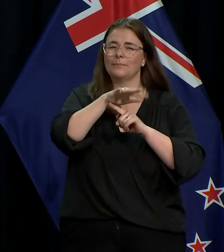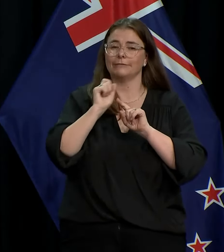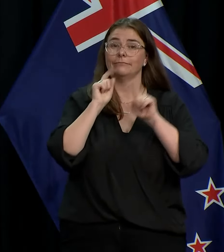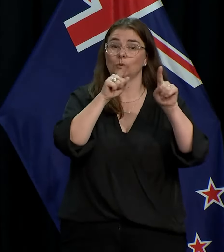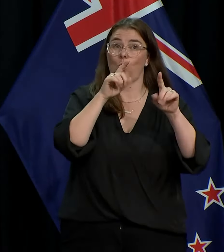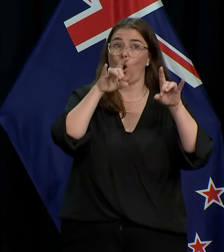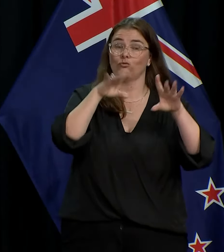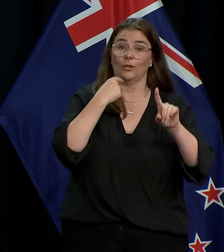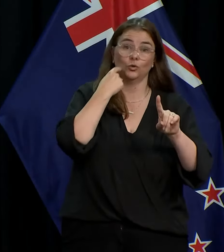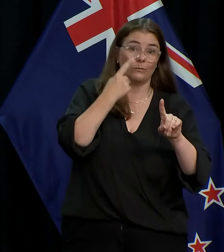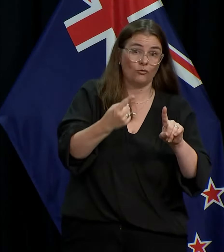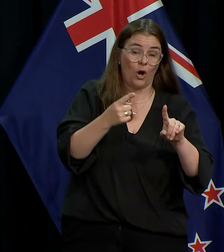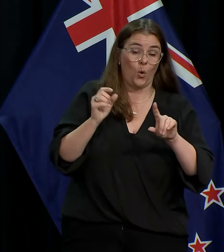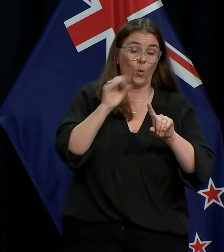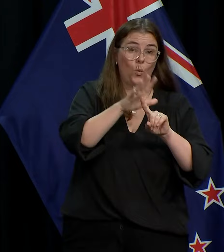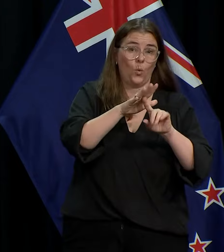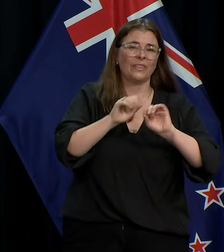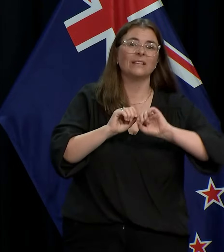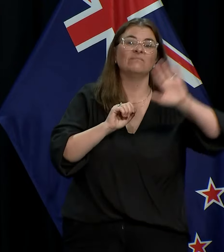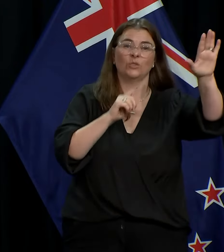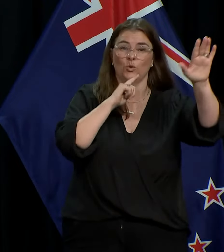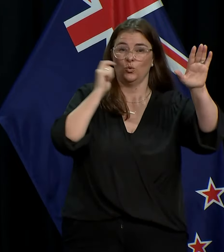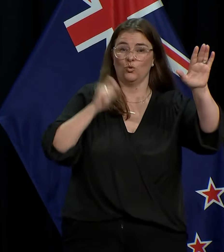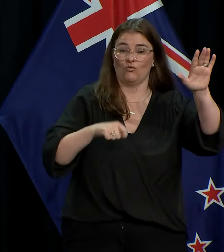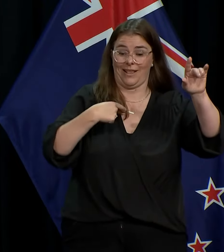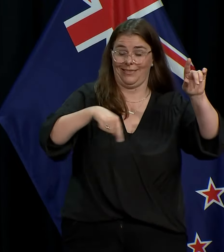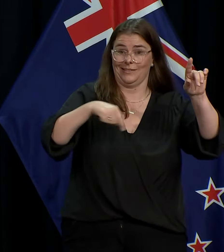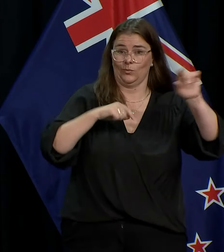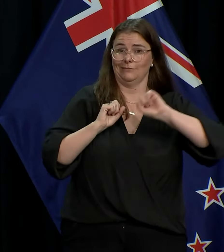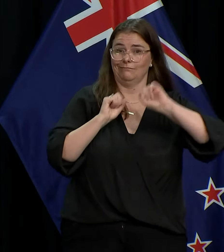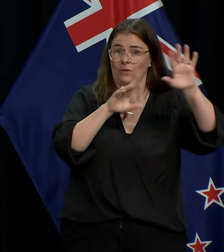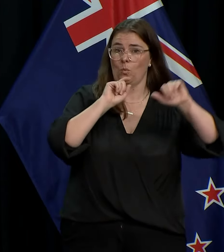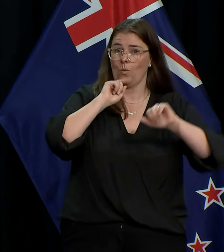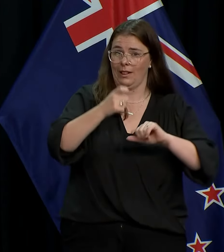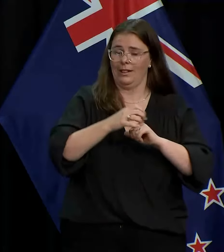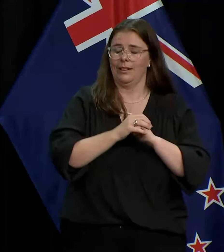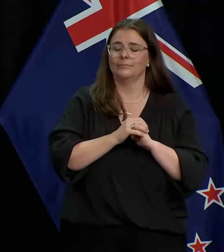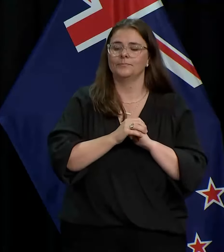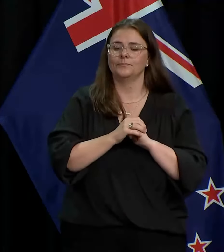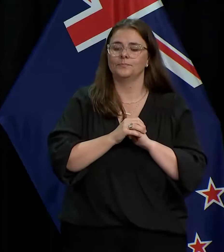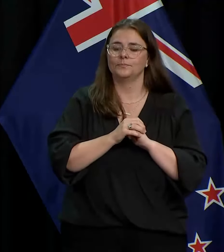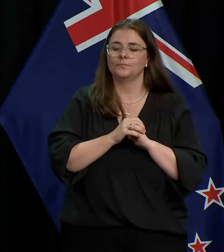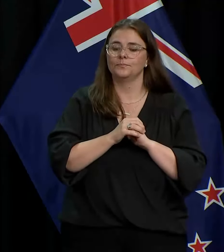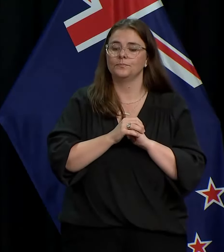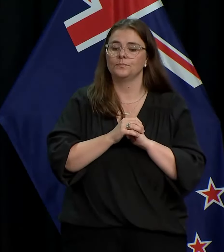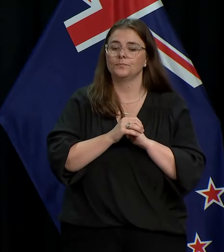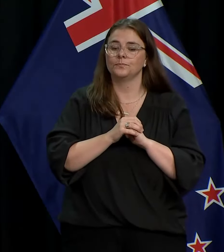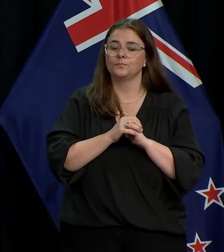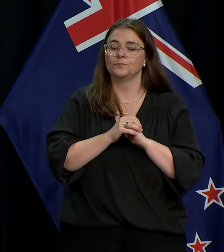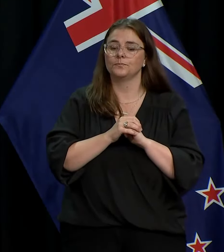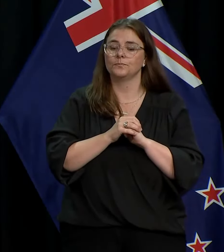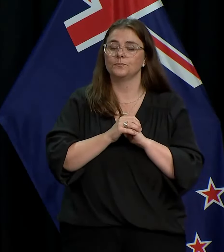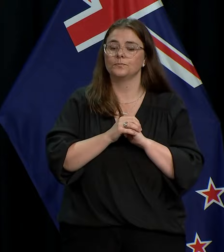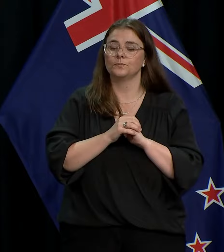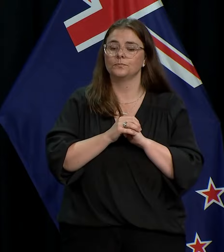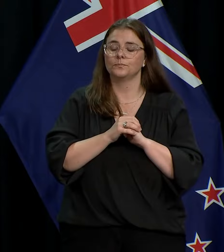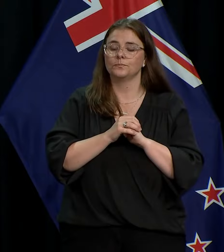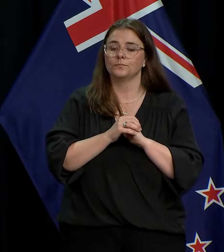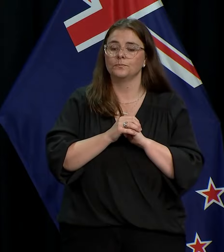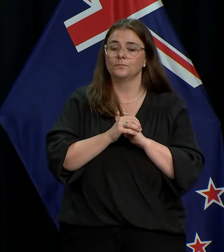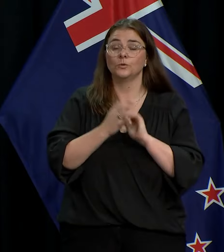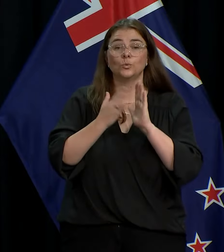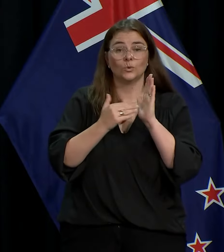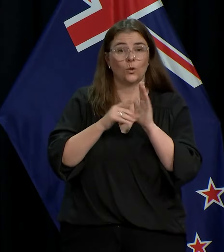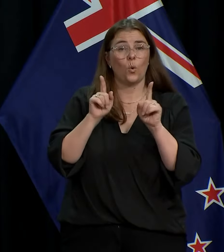Australia tomorrow, then onwards to Ukraine this week. In addition to that kit, New Zealand has secured